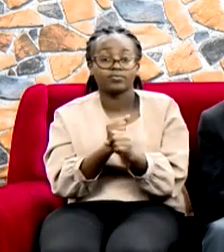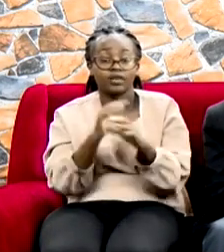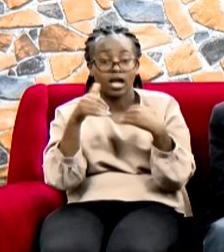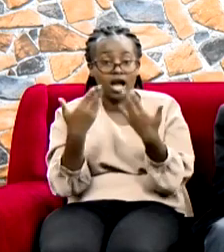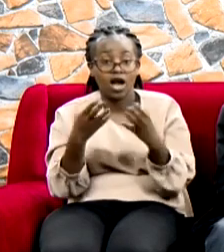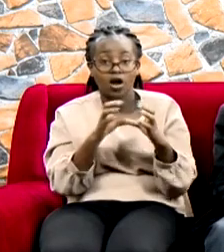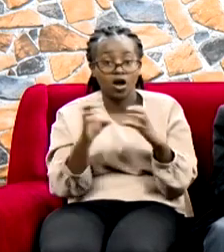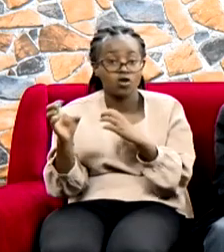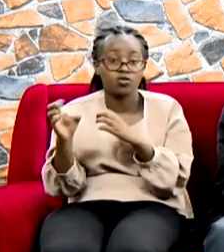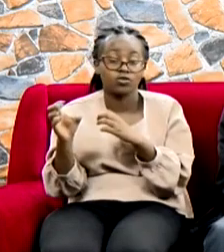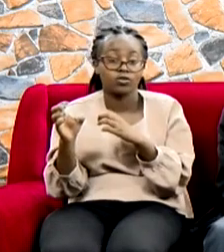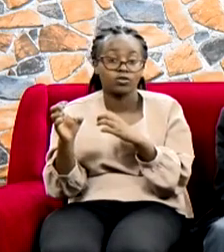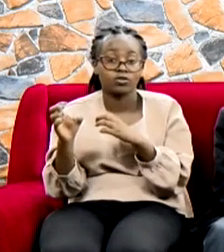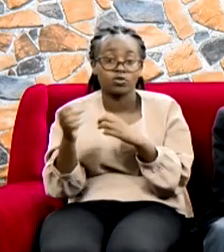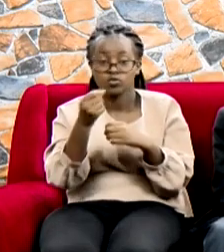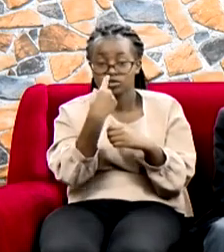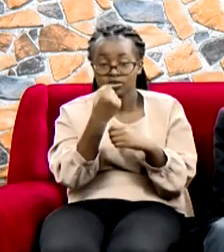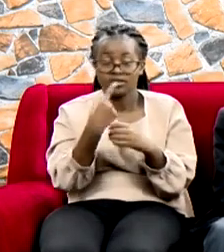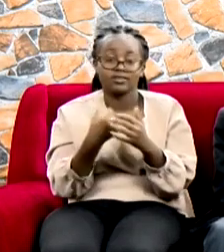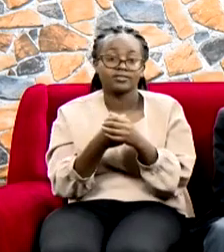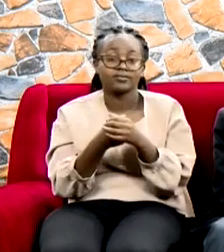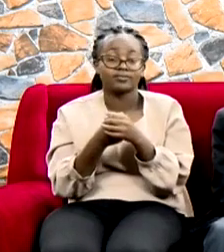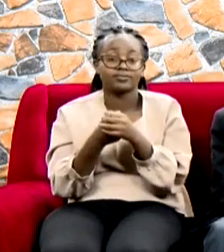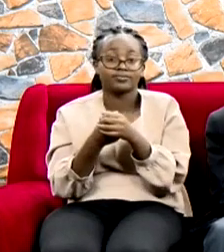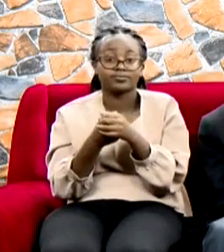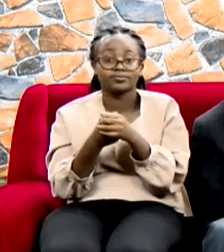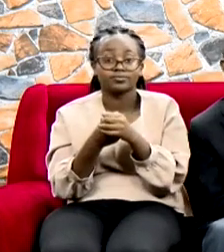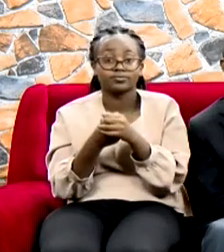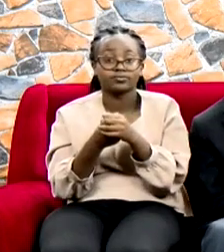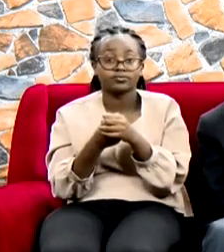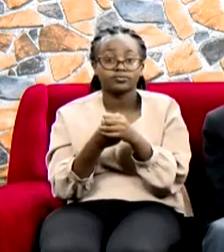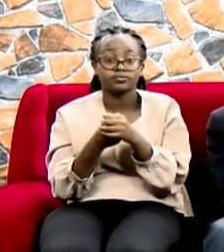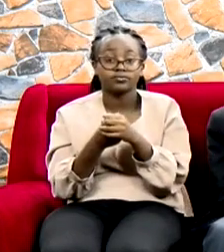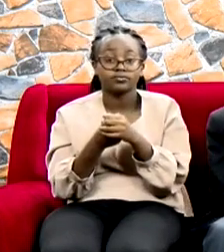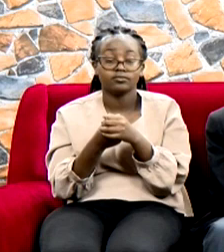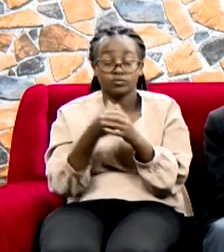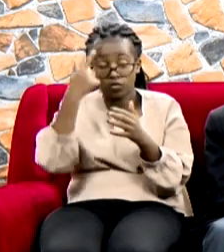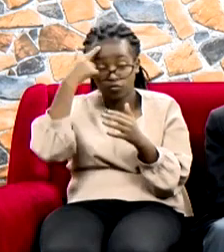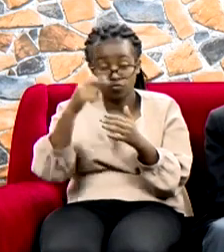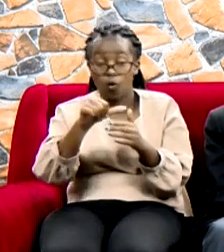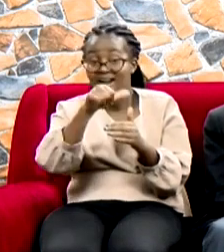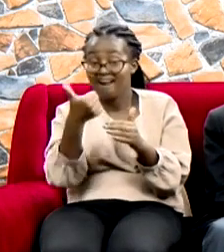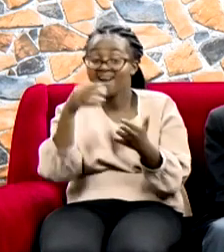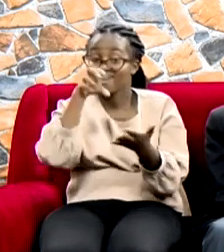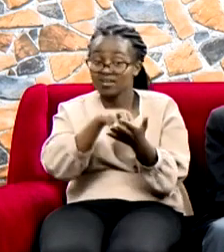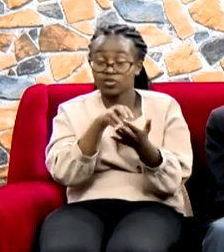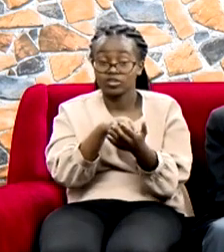in other words, how do you diagnose? Diagnose, yes. Okay. For any condition,